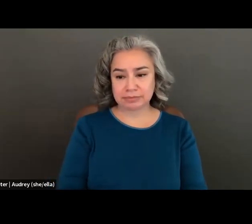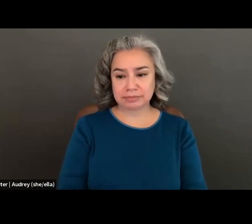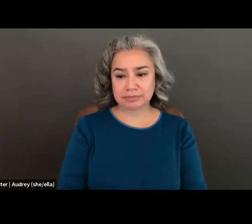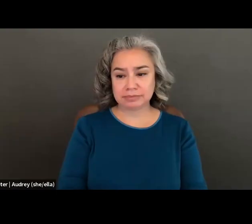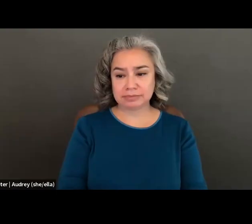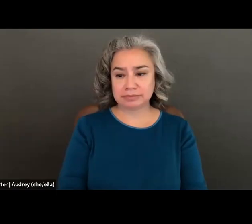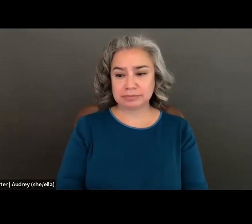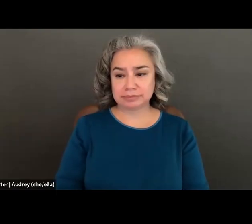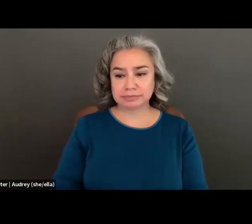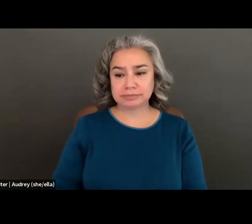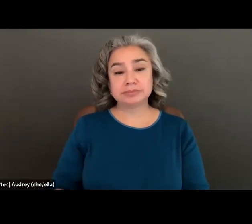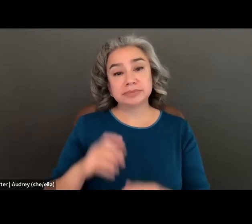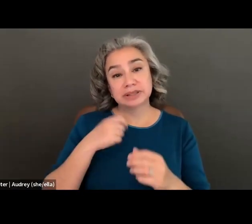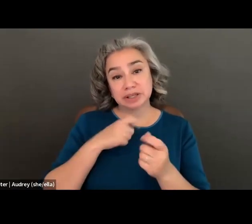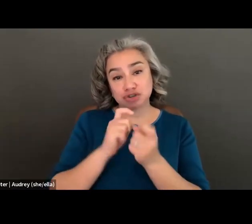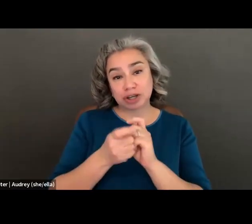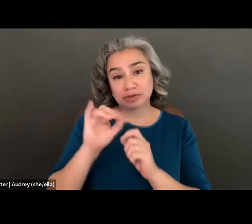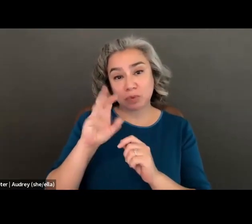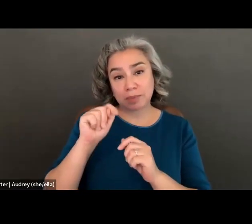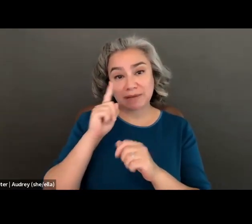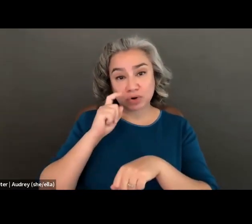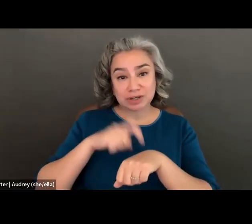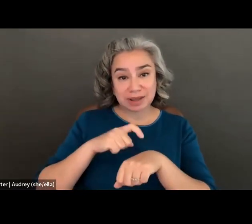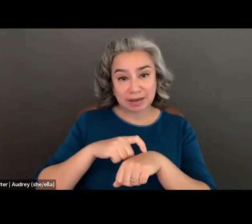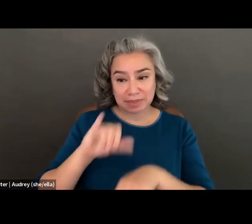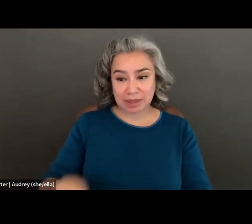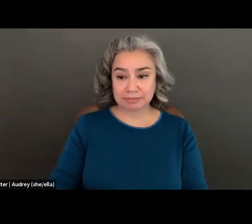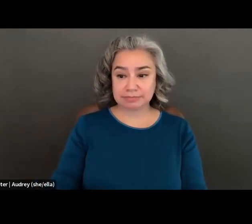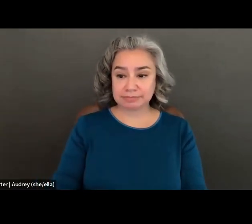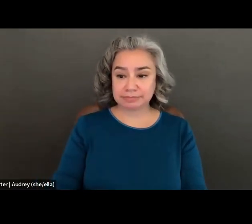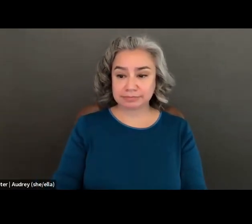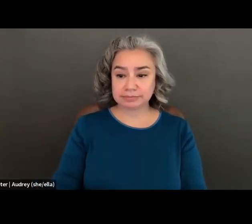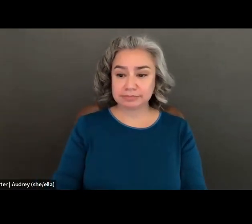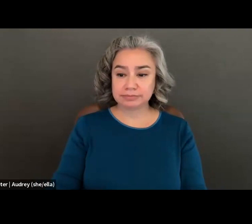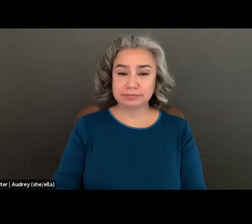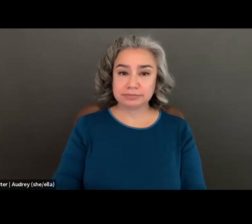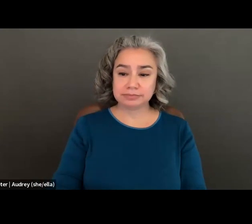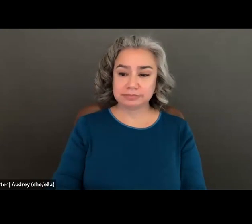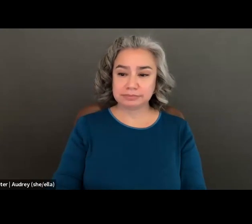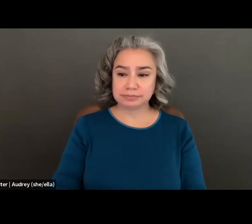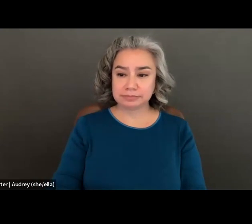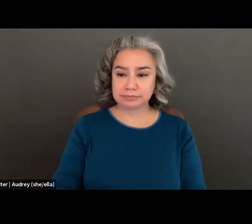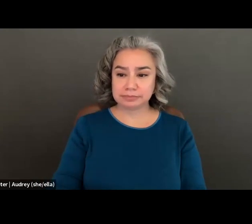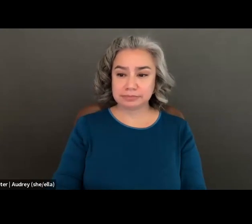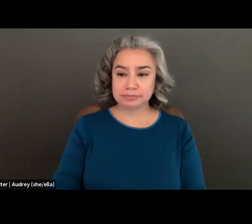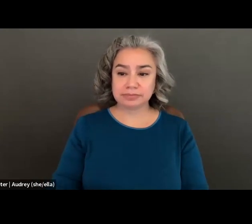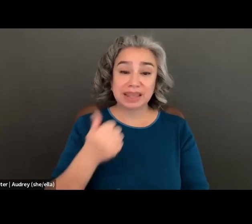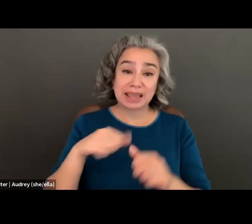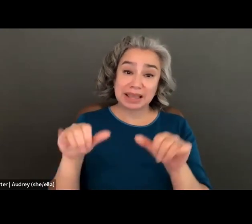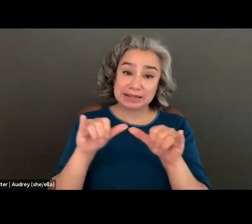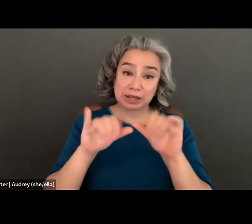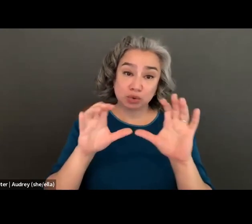the format as far as the time is concerned. And when you get any size group, the unfortunate reality is if you're